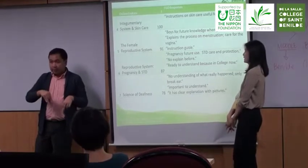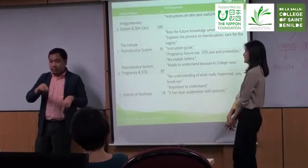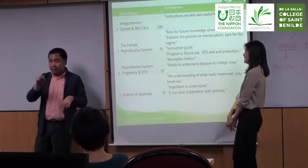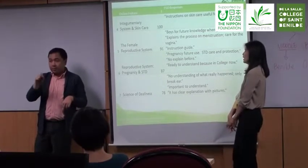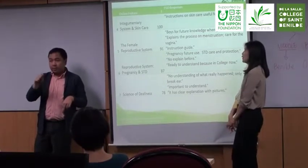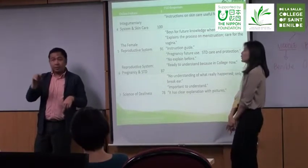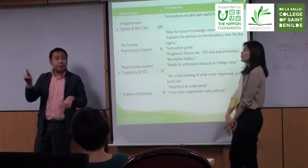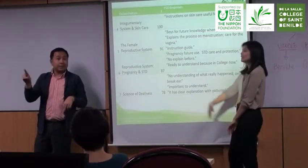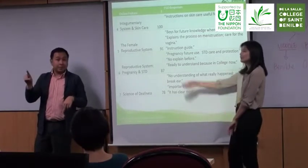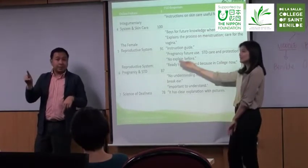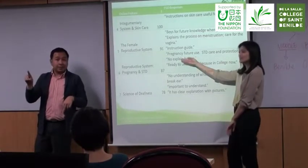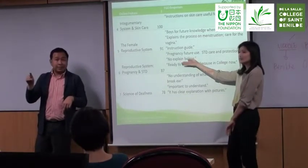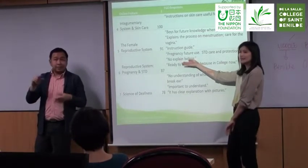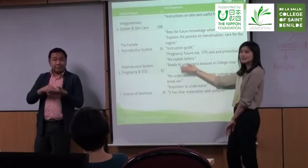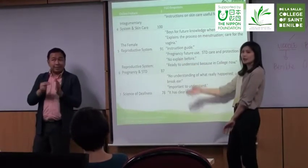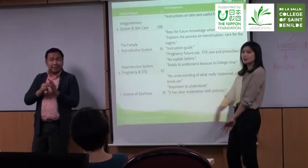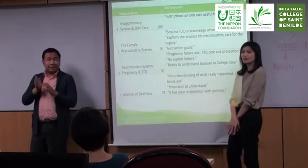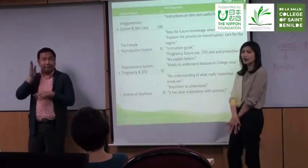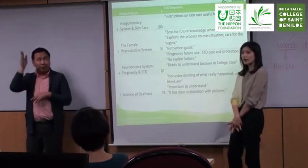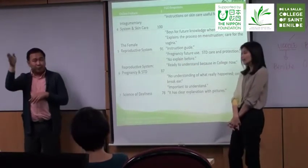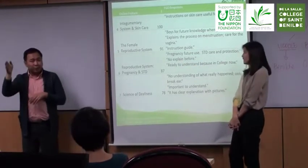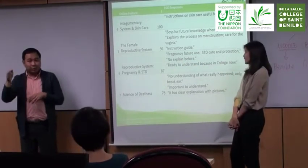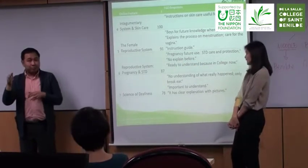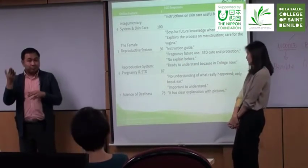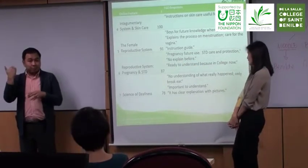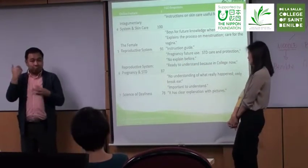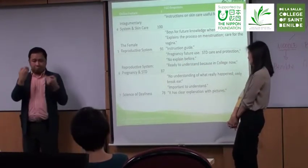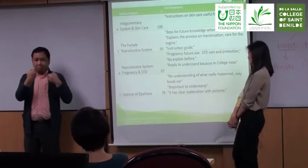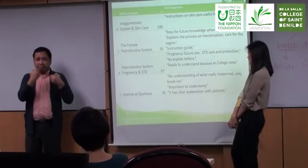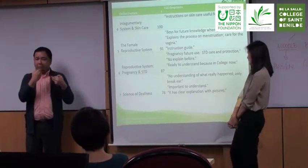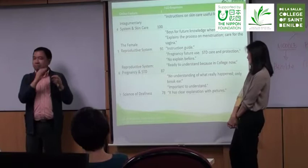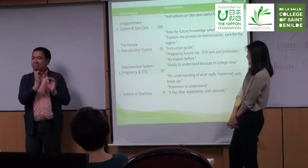use. Nobody would explain it though before.